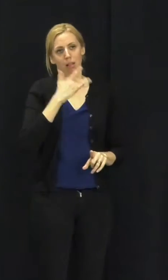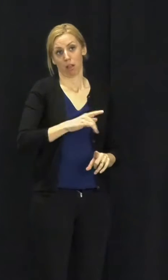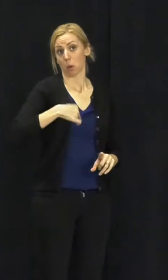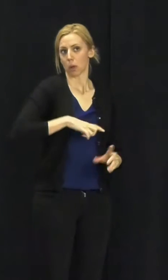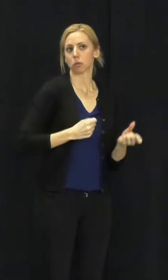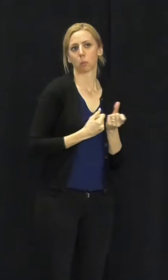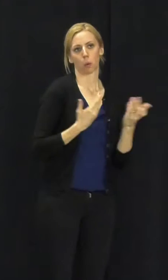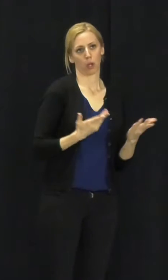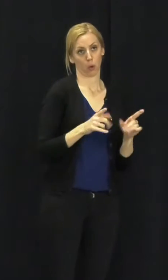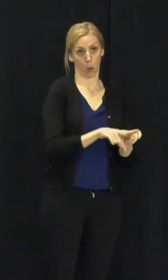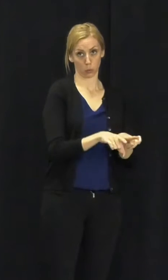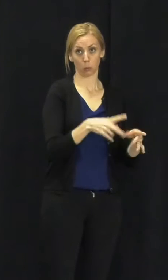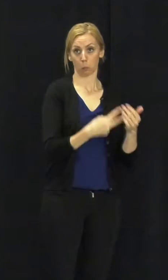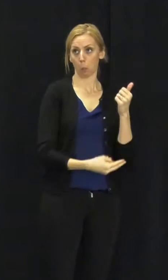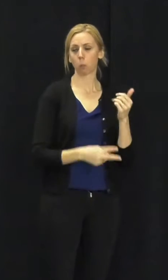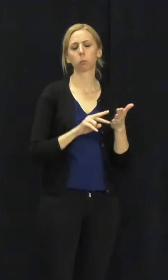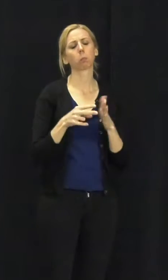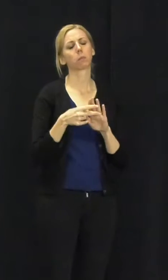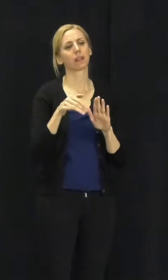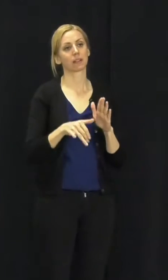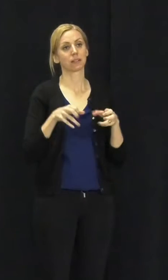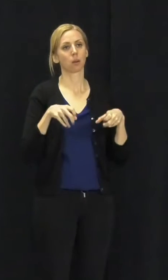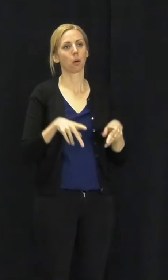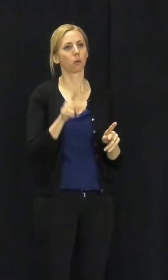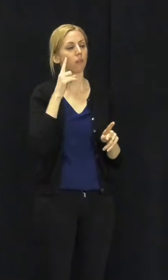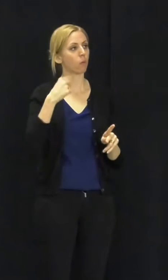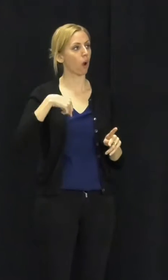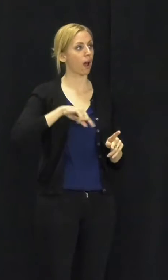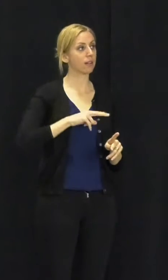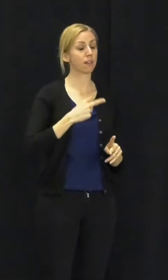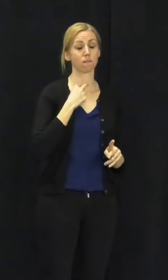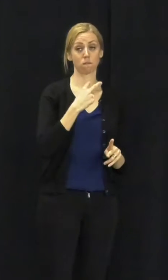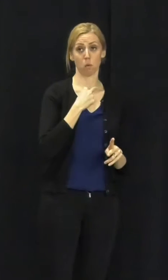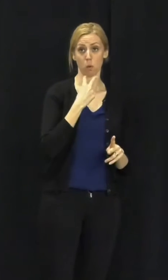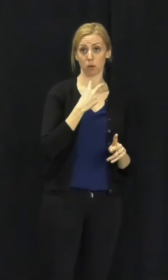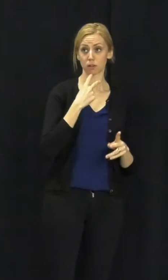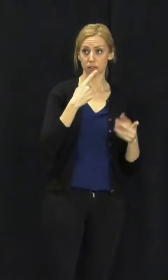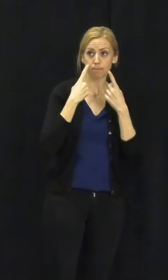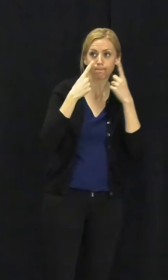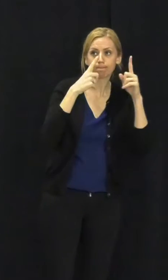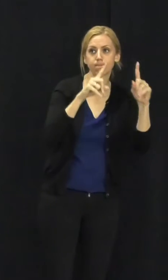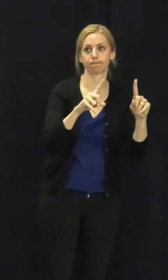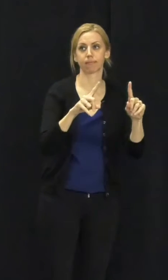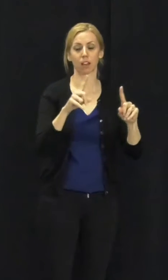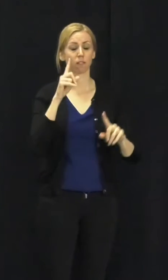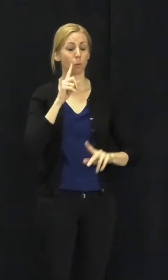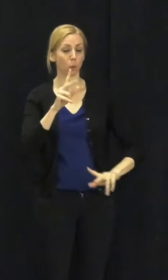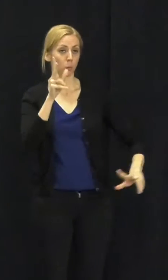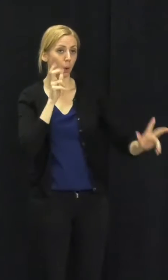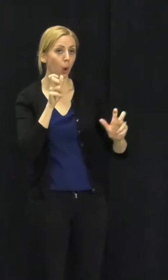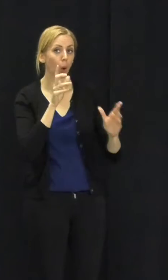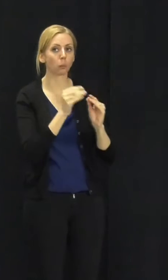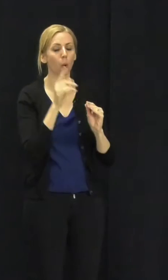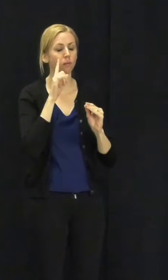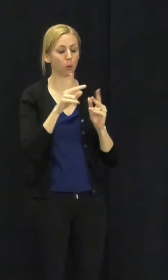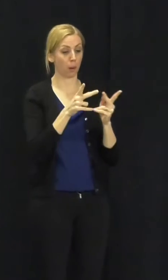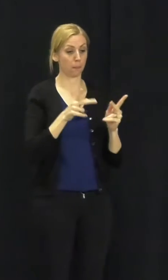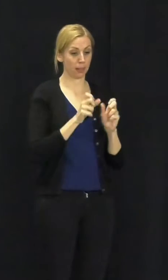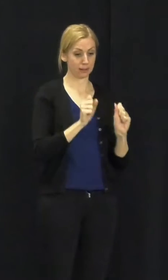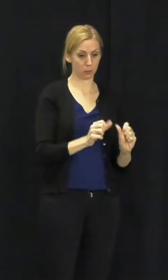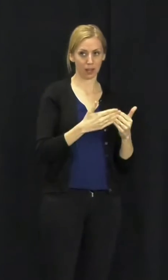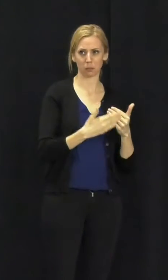Great, thank you. I have the different mic. I like this. Thank you, everyone. I'm Andrea Louie. I'm the Executive Director